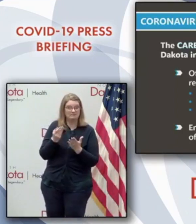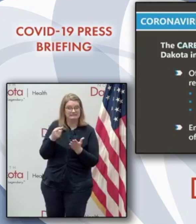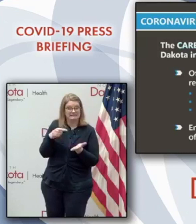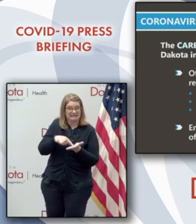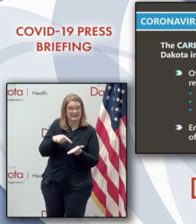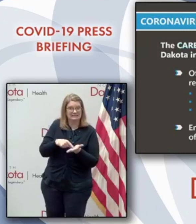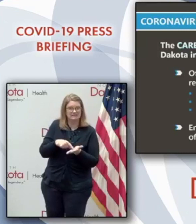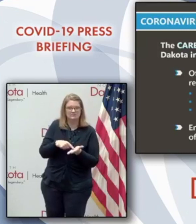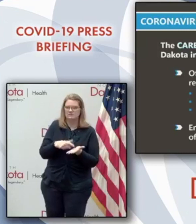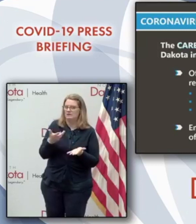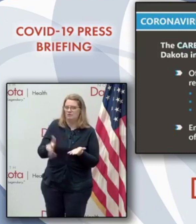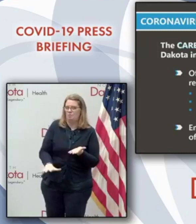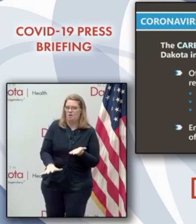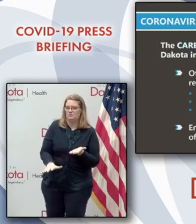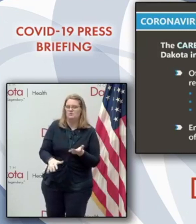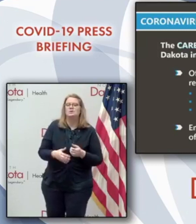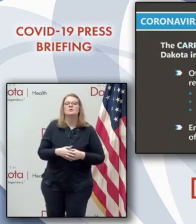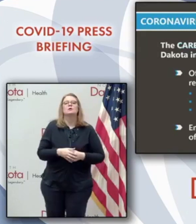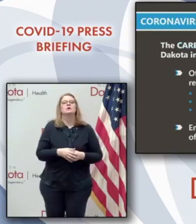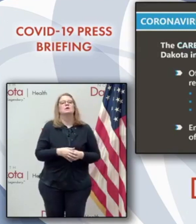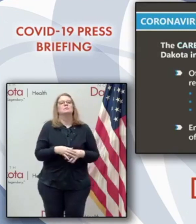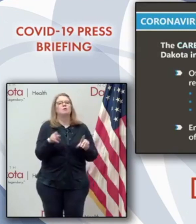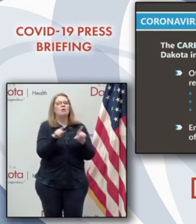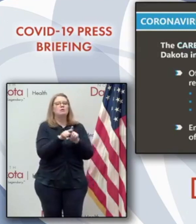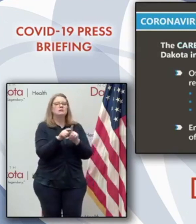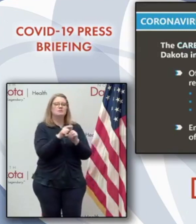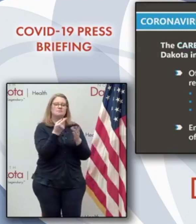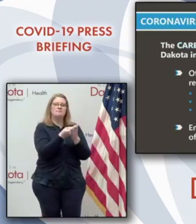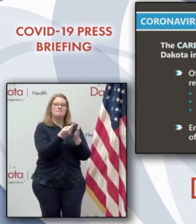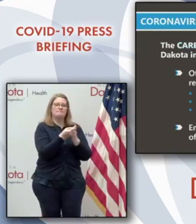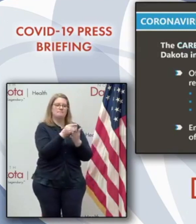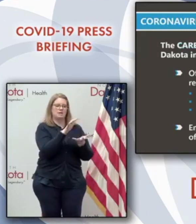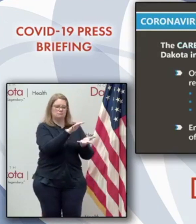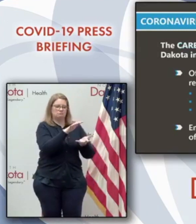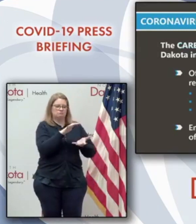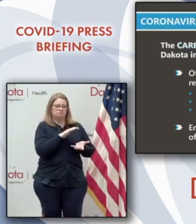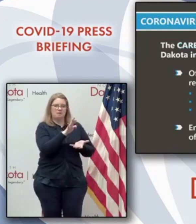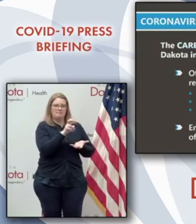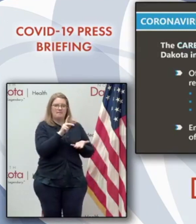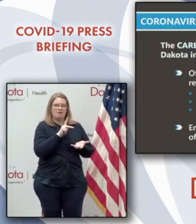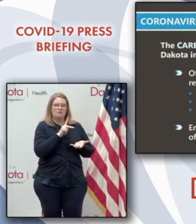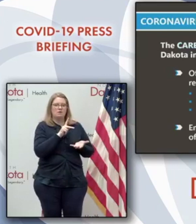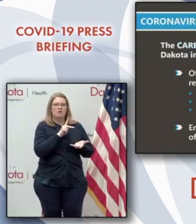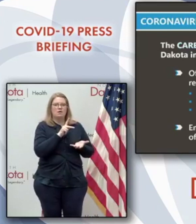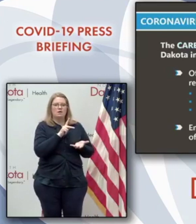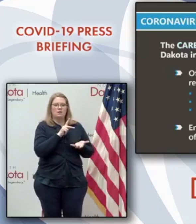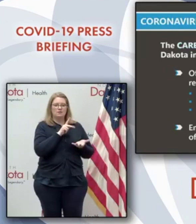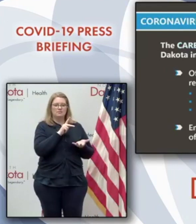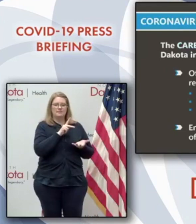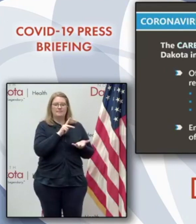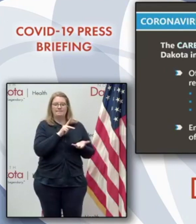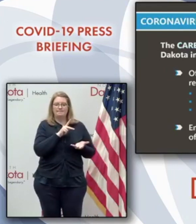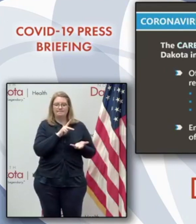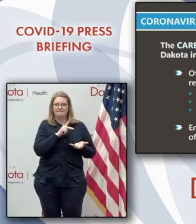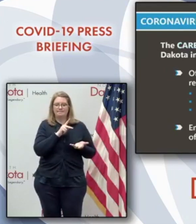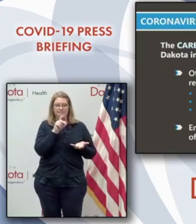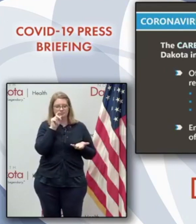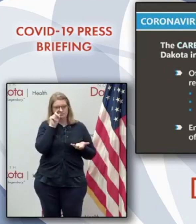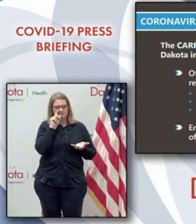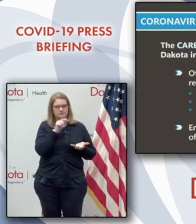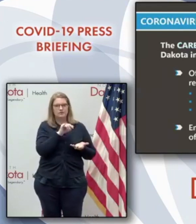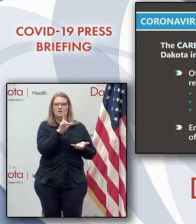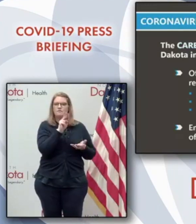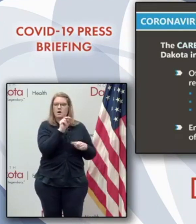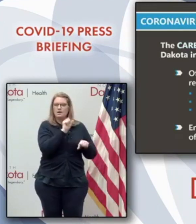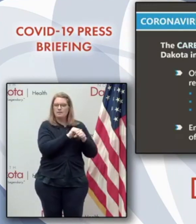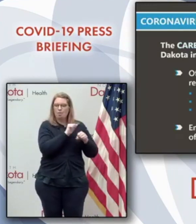One of the good news things is we also had a turn back of a significant turnback from our